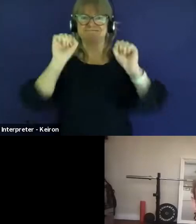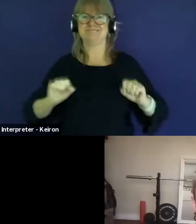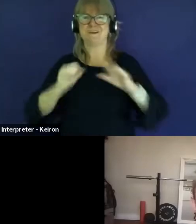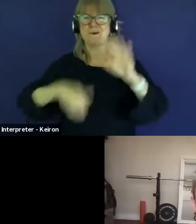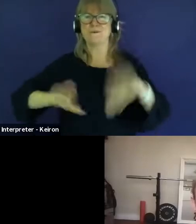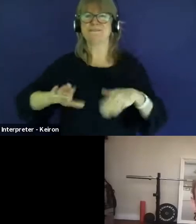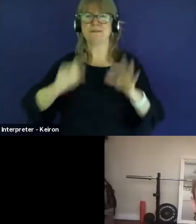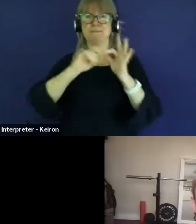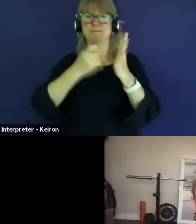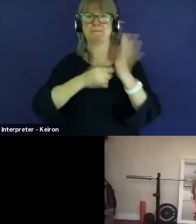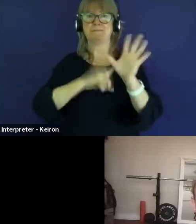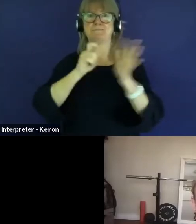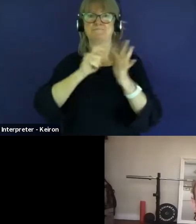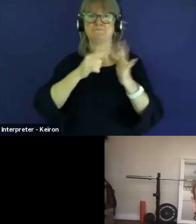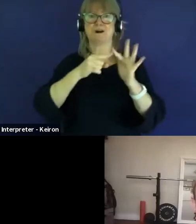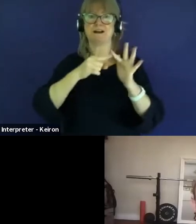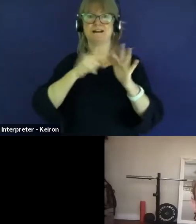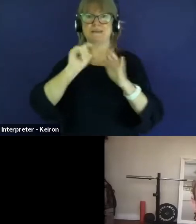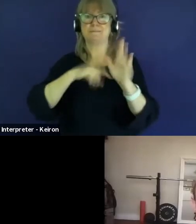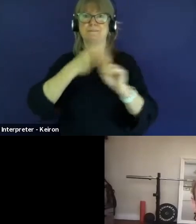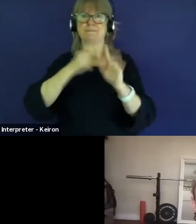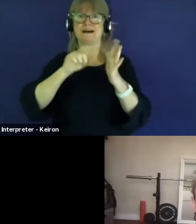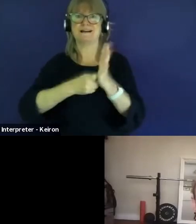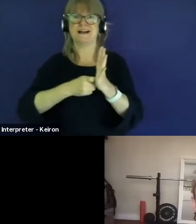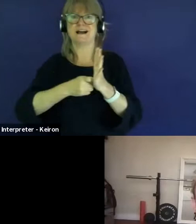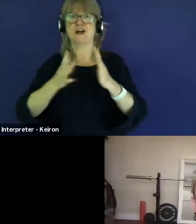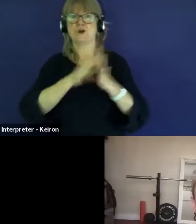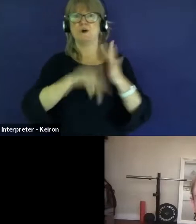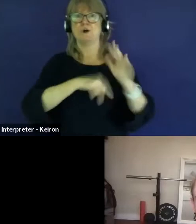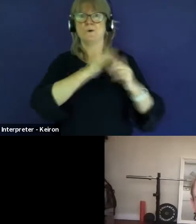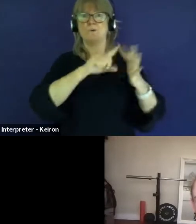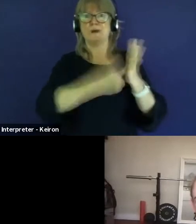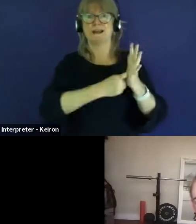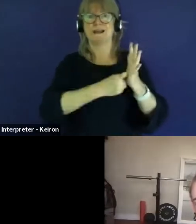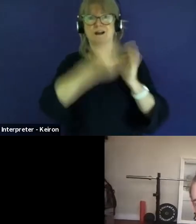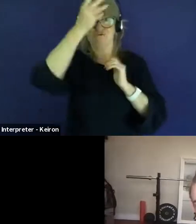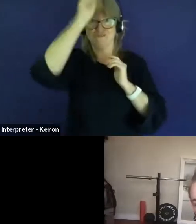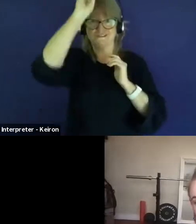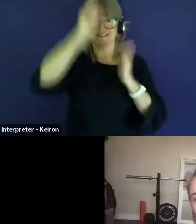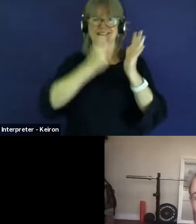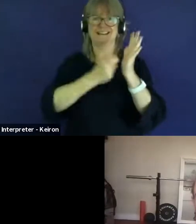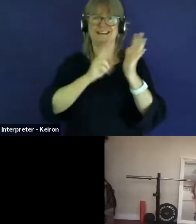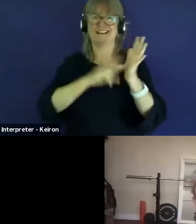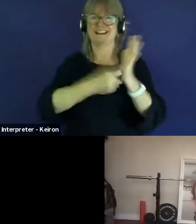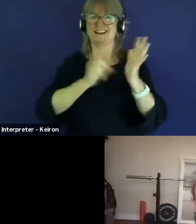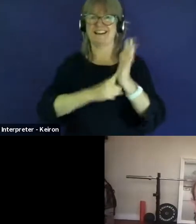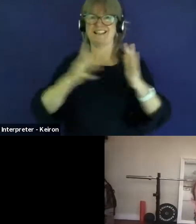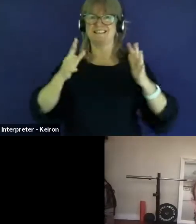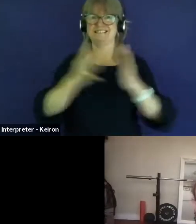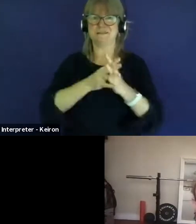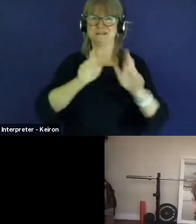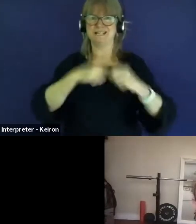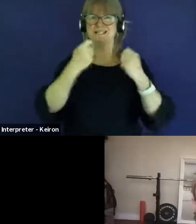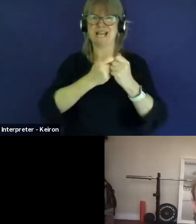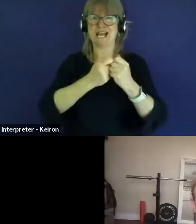got Brydie Parker, winger of the Sydney Roosters NRLW team, an absolute gun. People don't realise